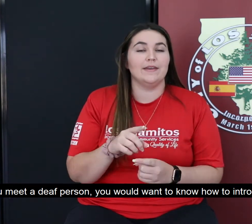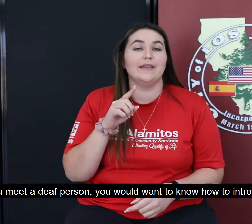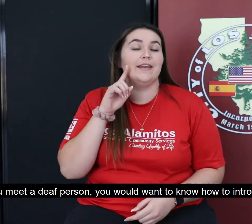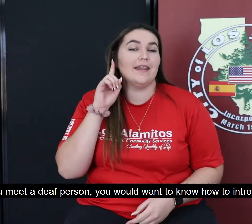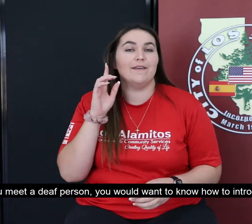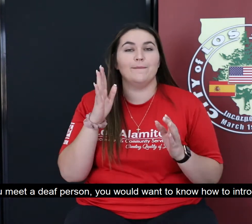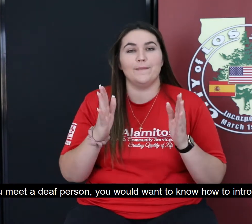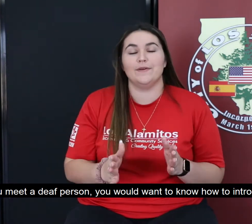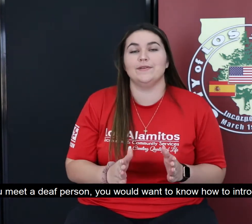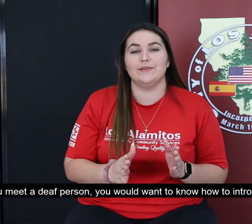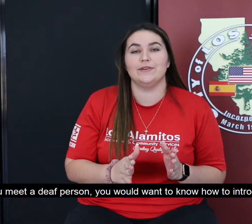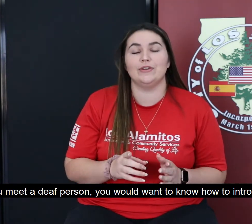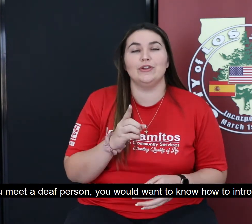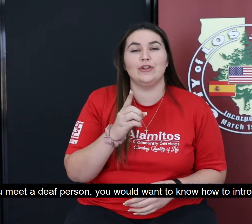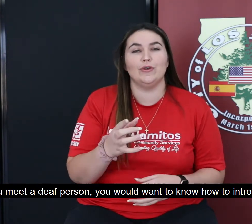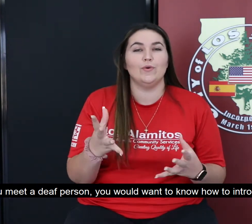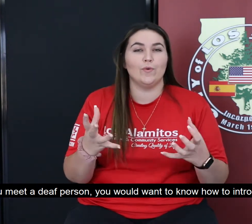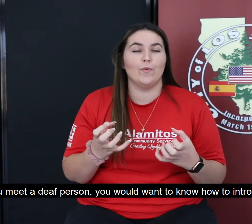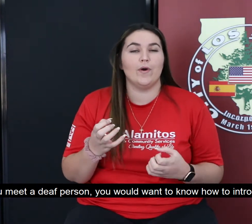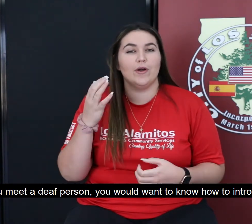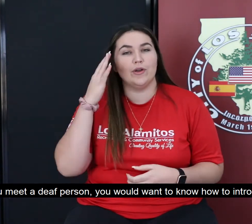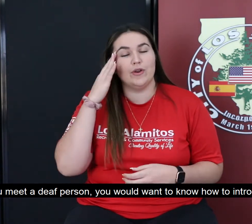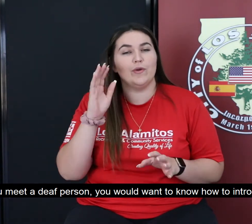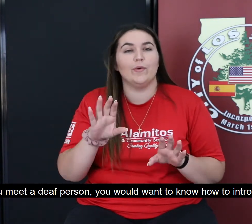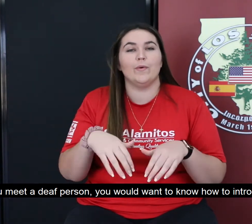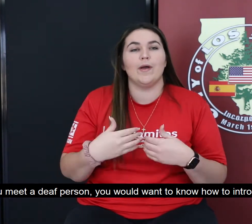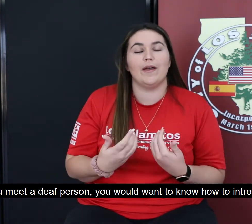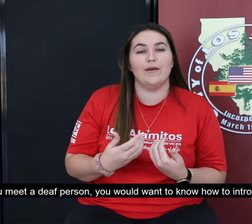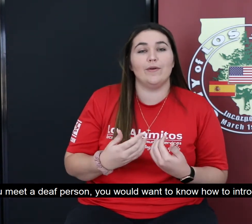Deaf person, you will want to know how to introduce yourself.